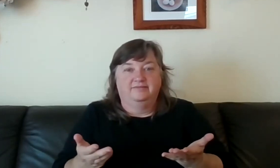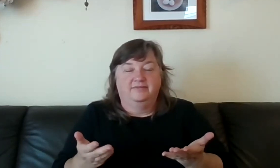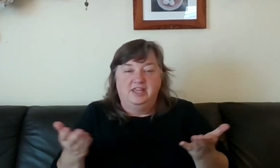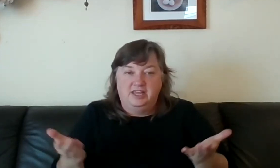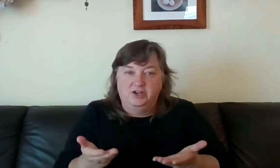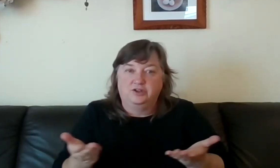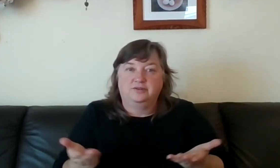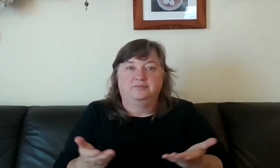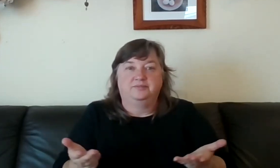Here.